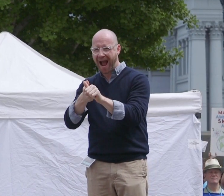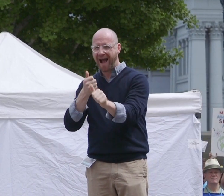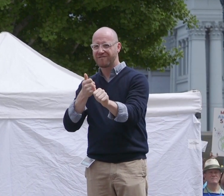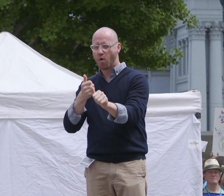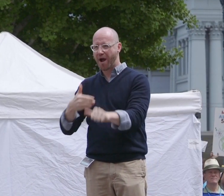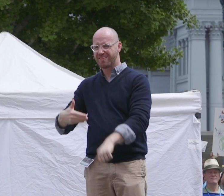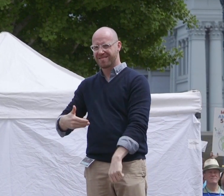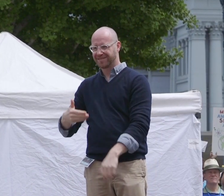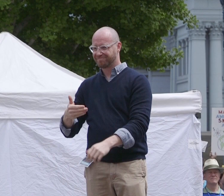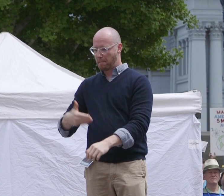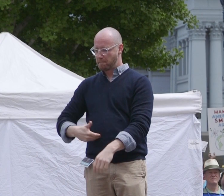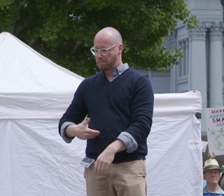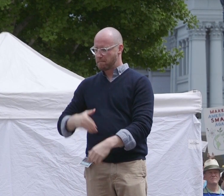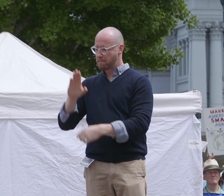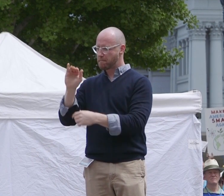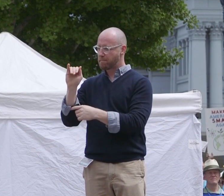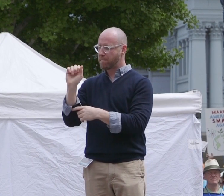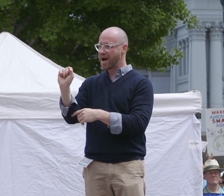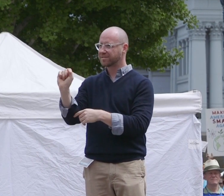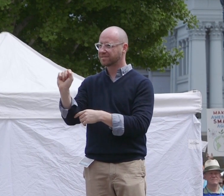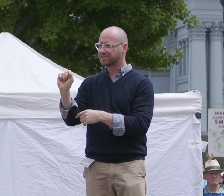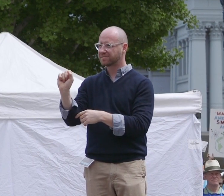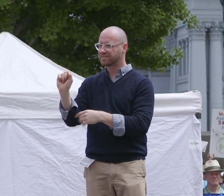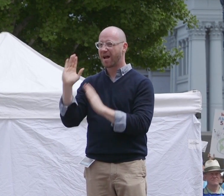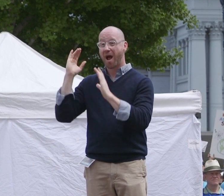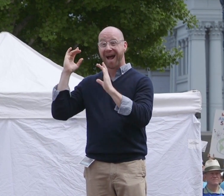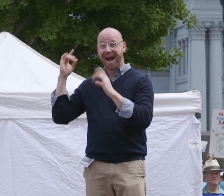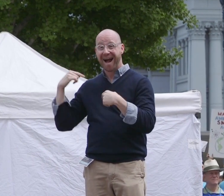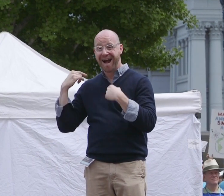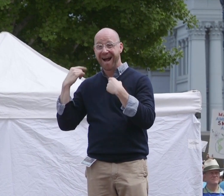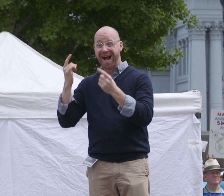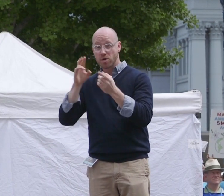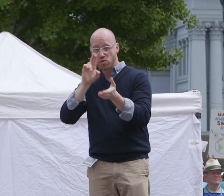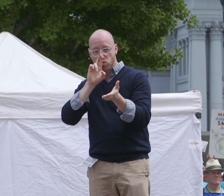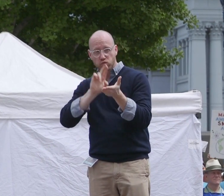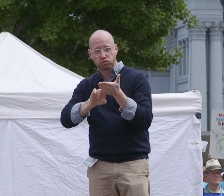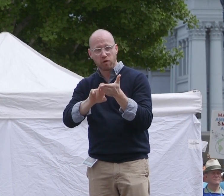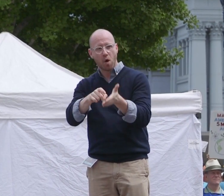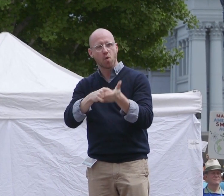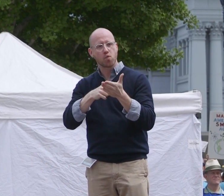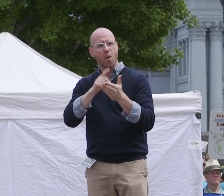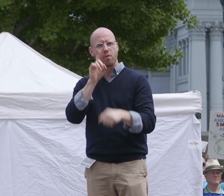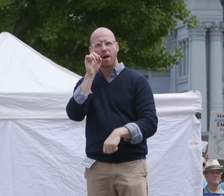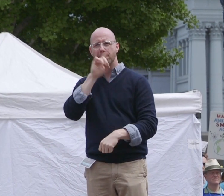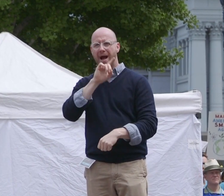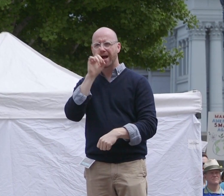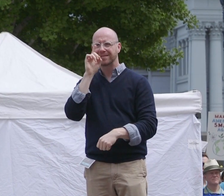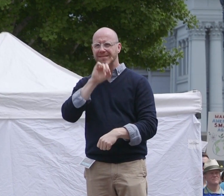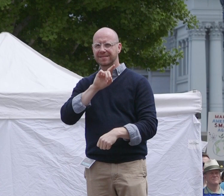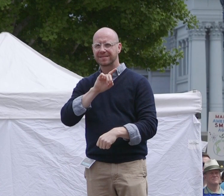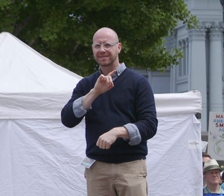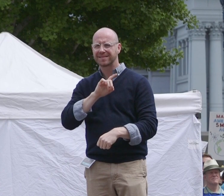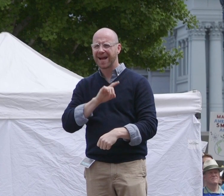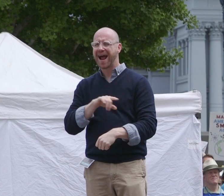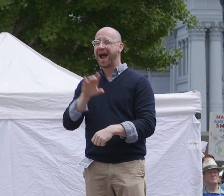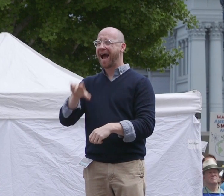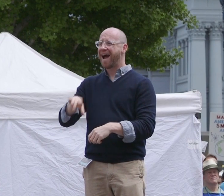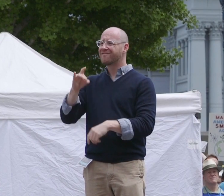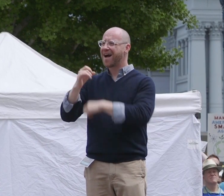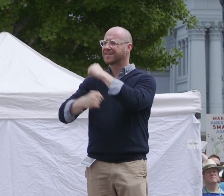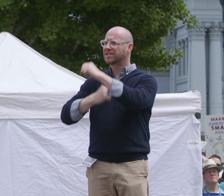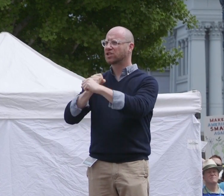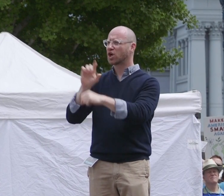for generations in research, yet in only 2014, a study indicated that the testosterone of male